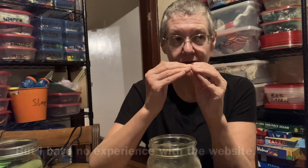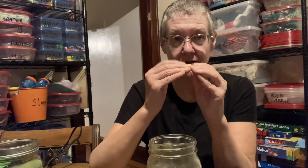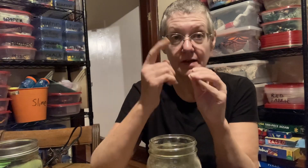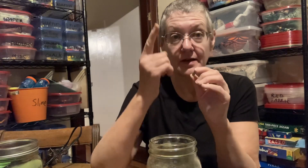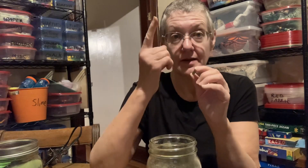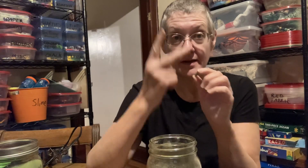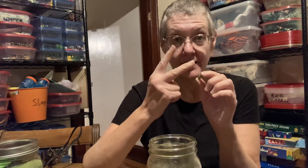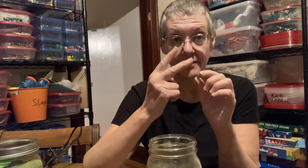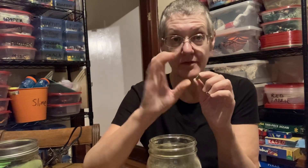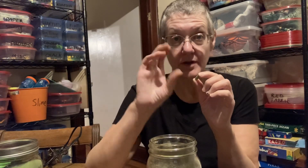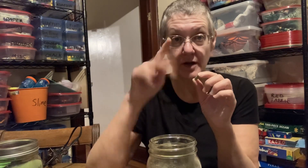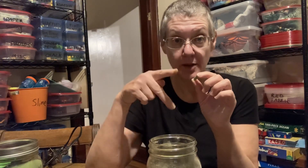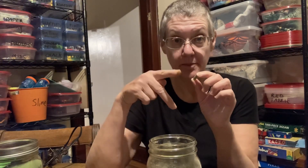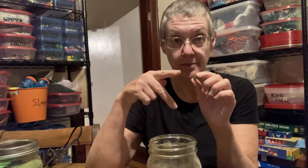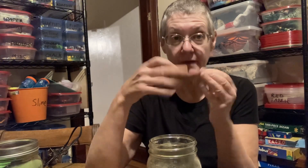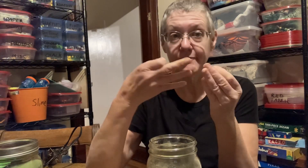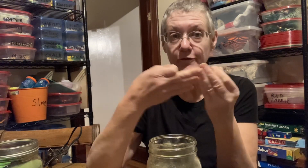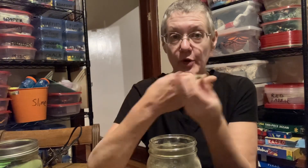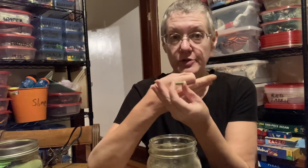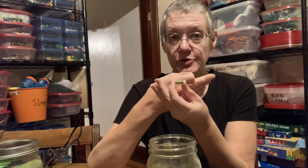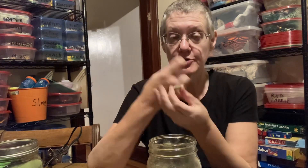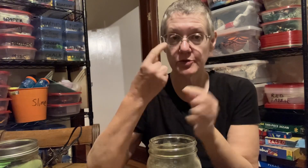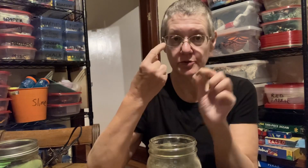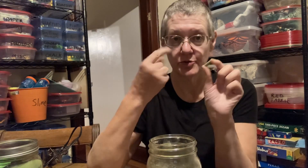equal to half a cup of fresh greens.